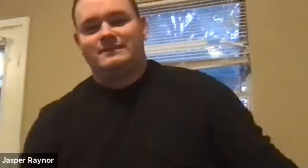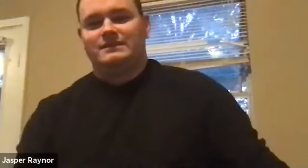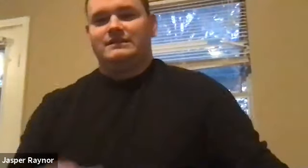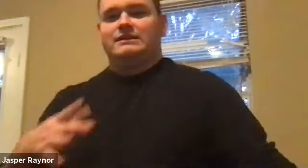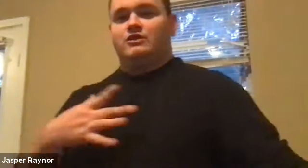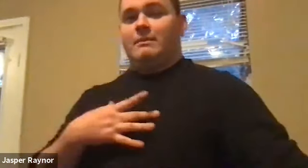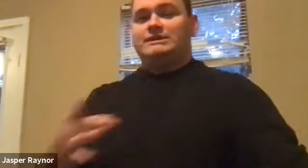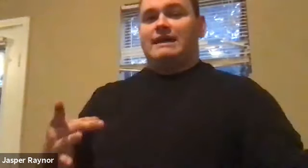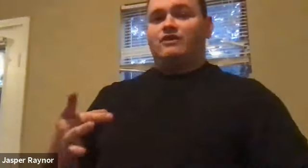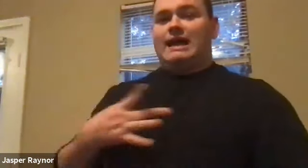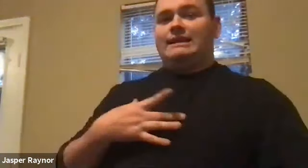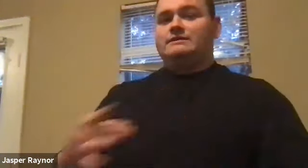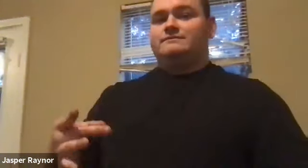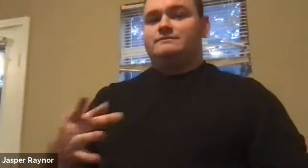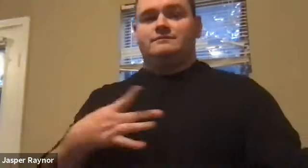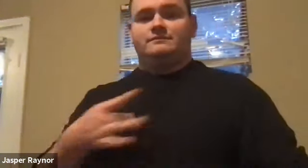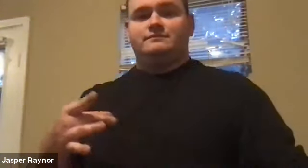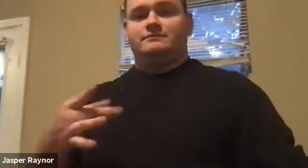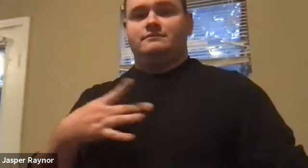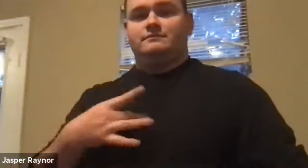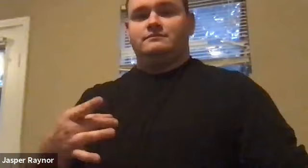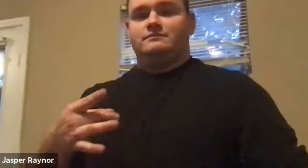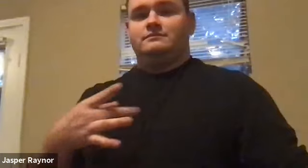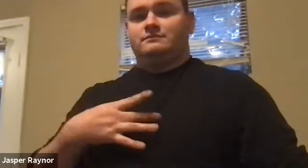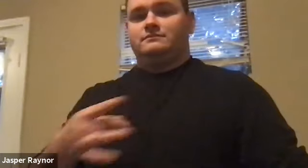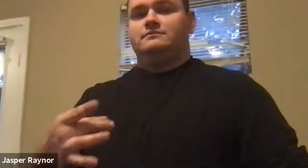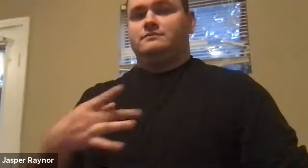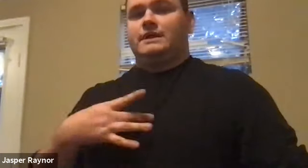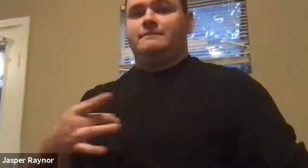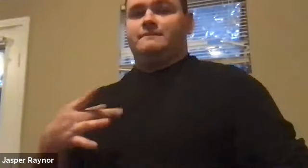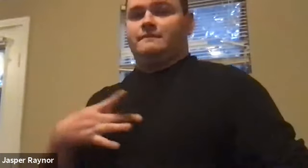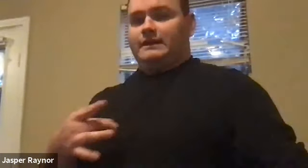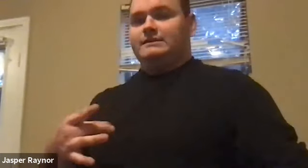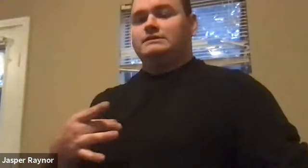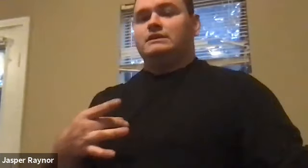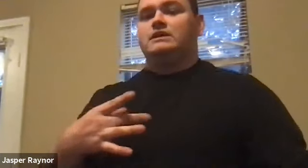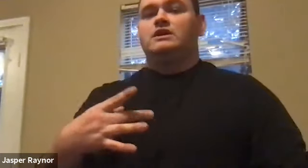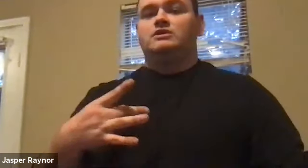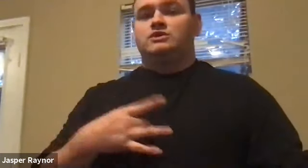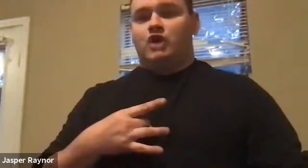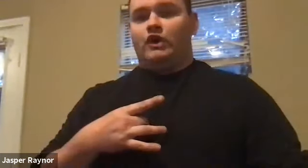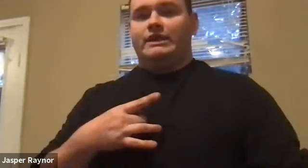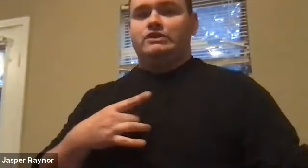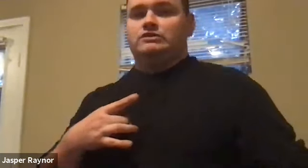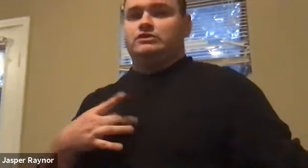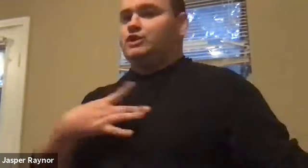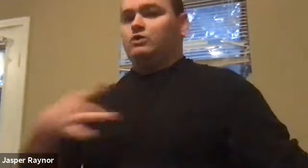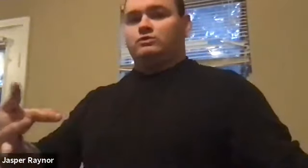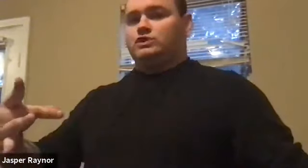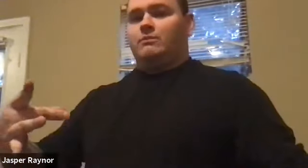out. Remember the sign for like? Mm-hmm. Like this. Start here. You don't pull